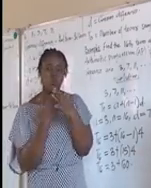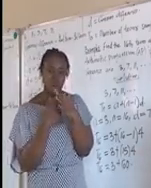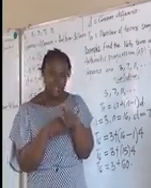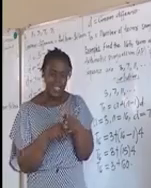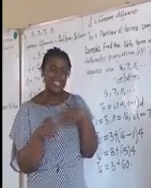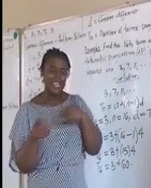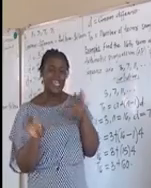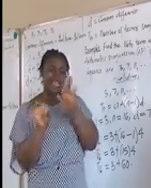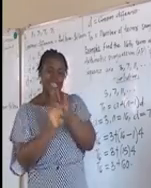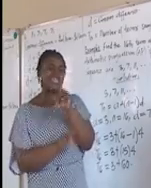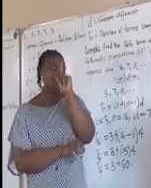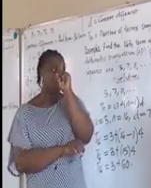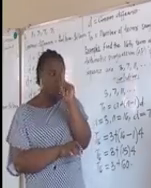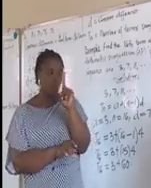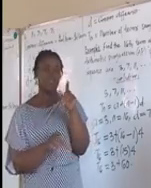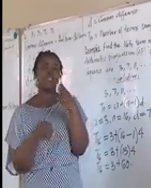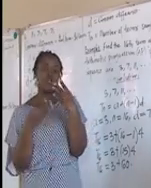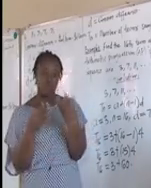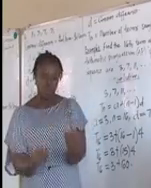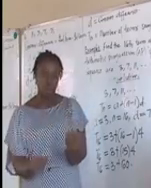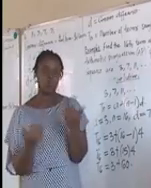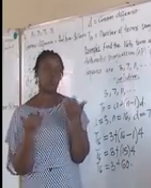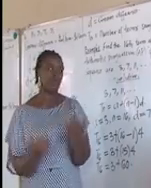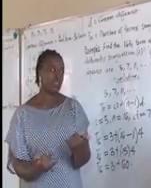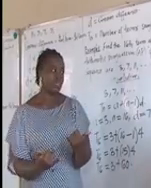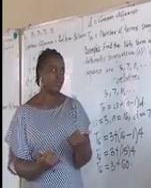1. Solution.